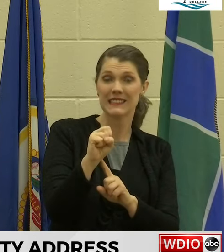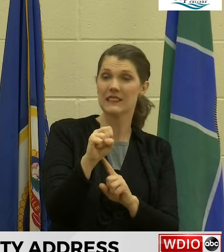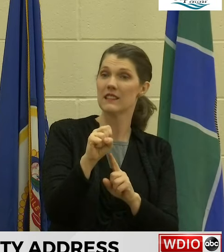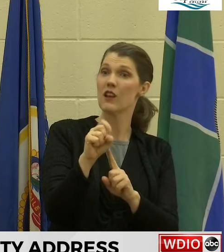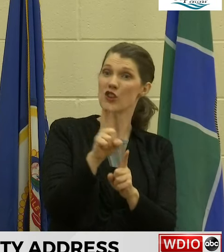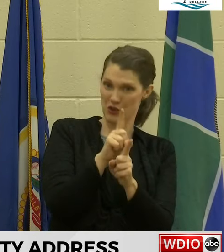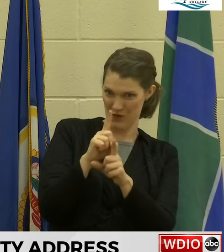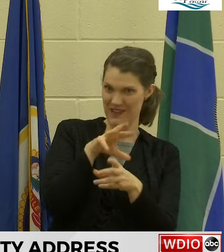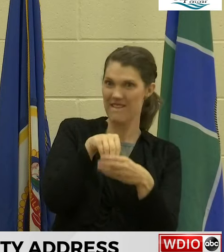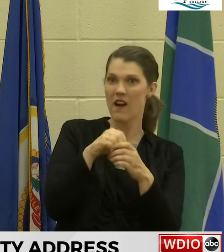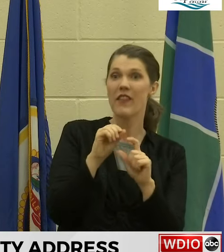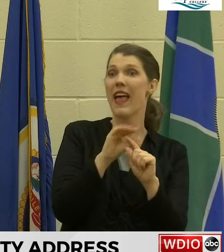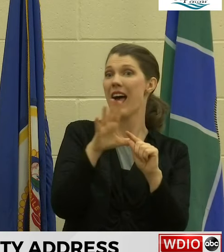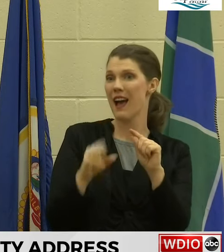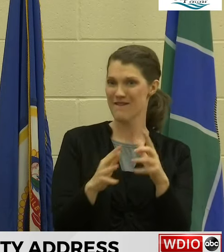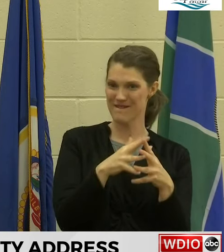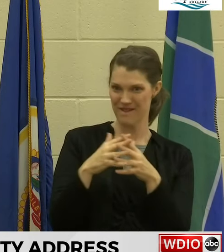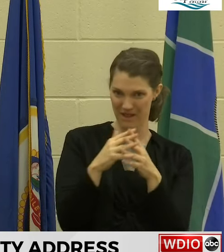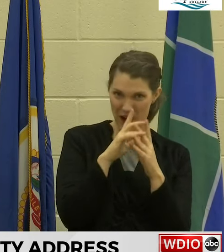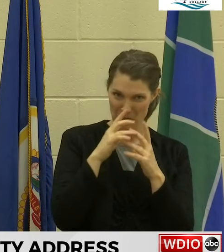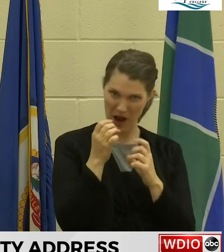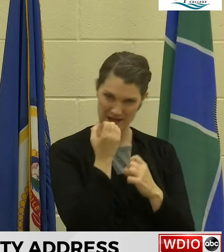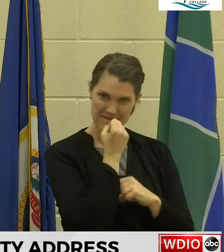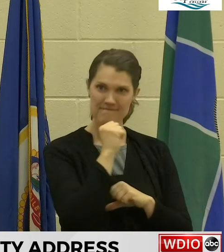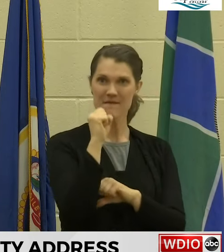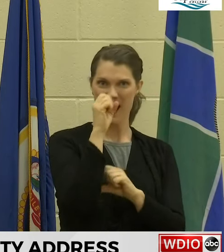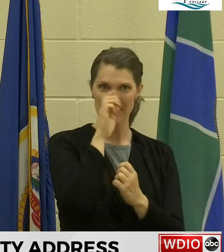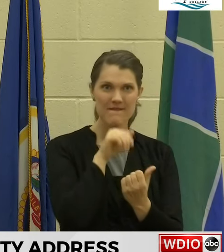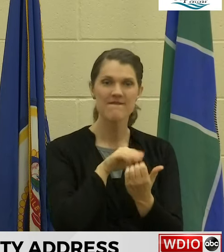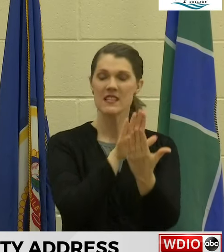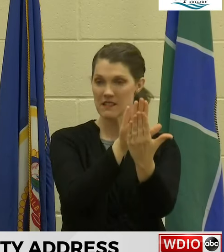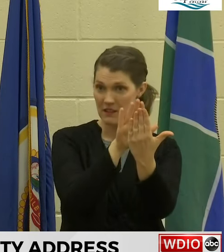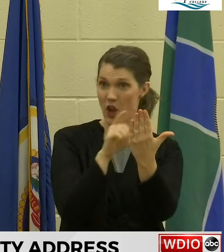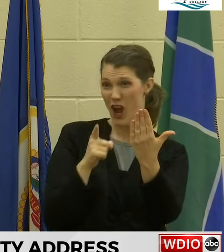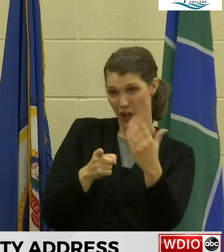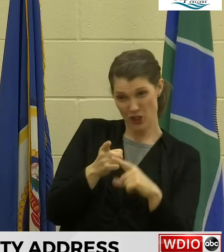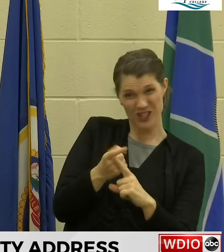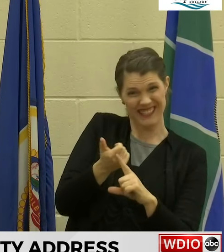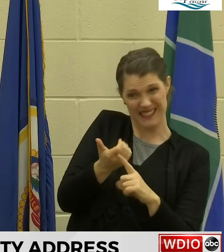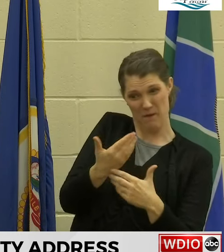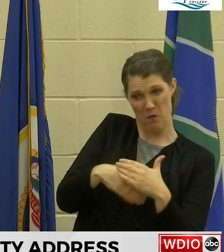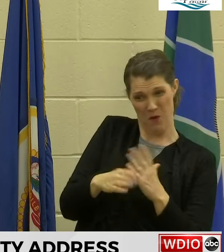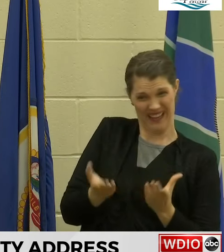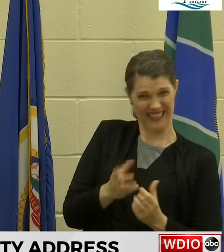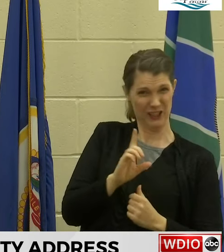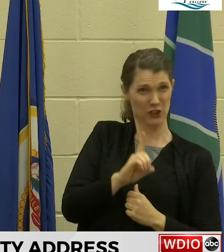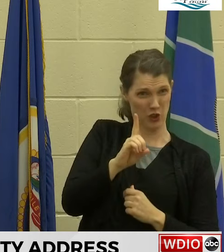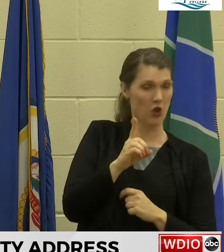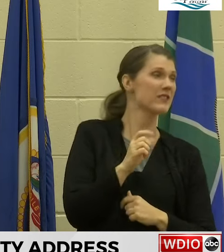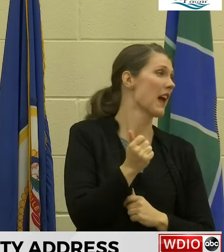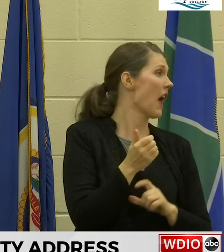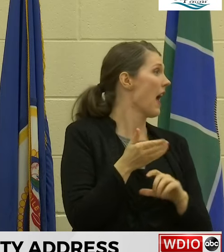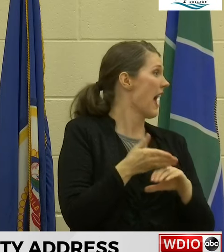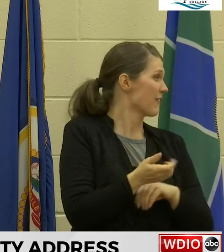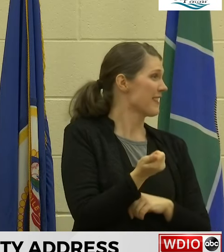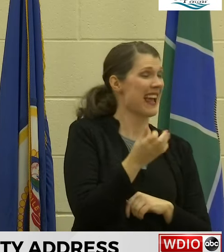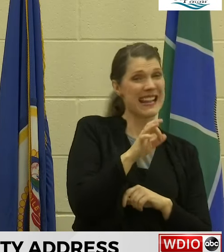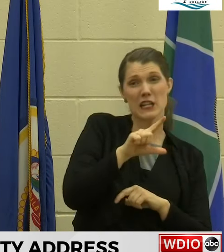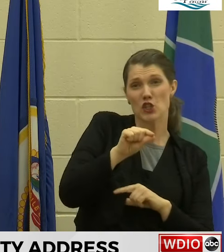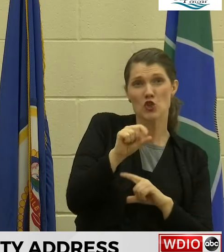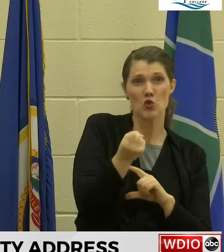activist. Marjorie was one of a small number of African-Americans born in Duluth just after